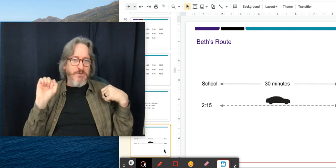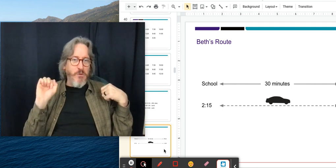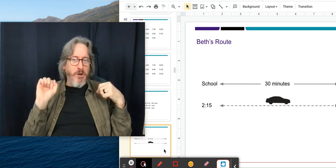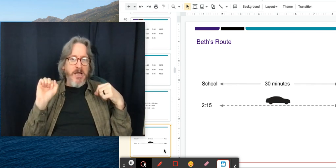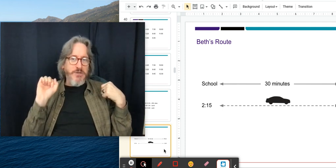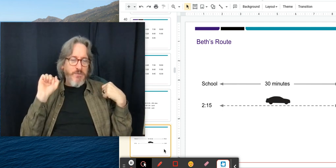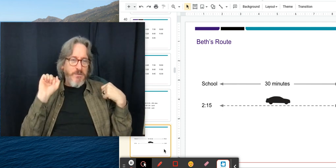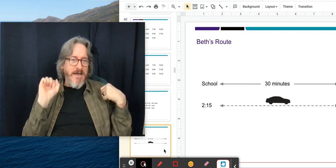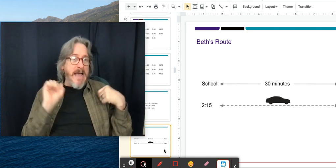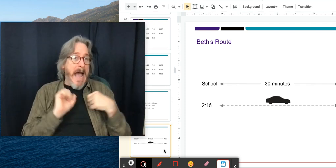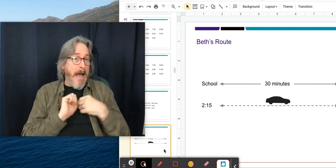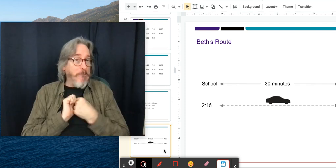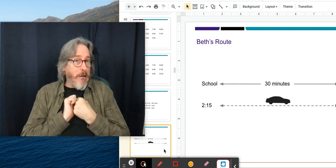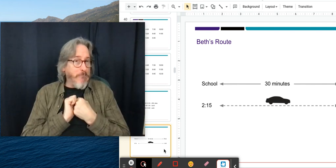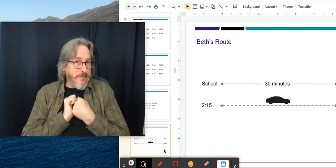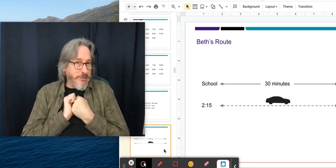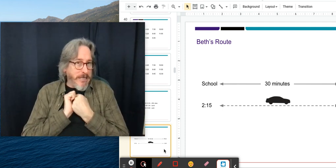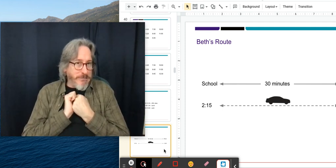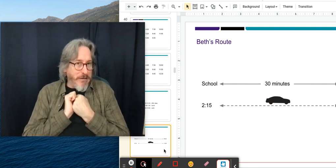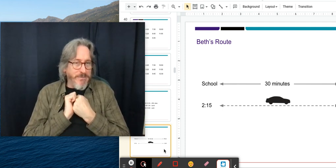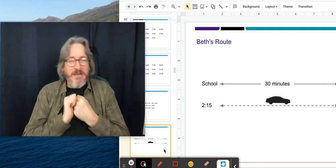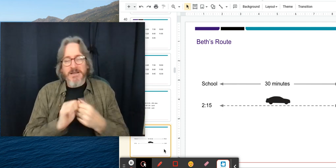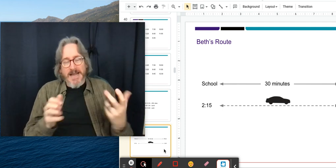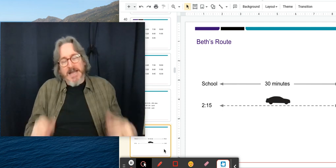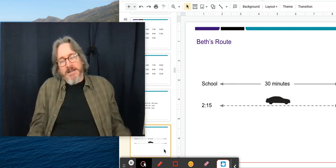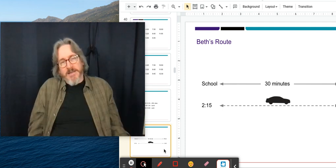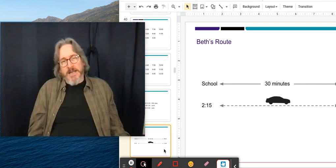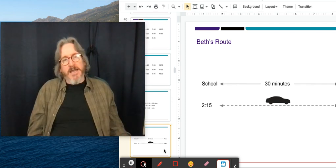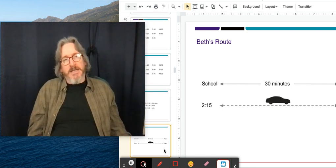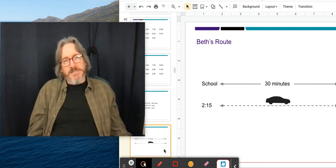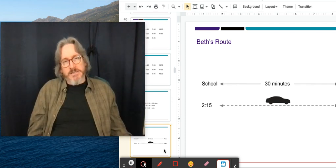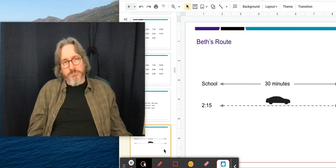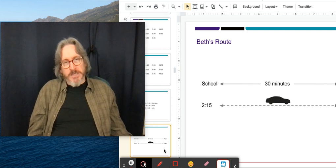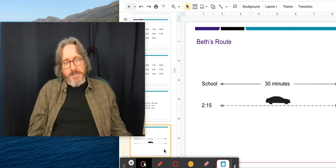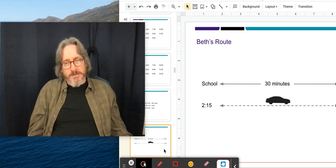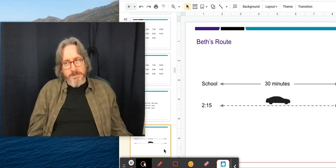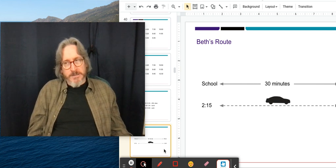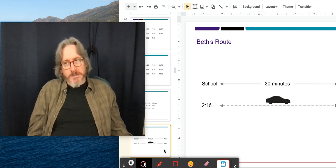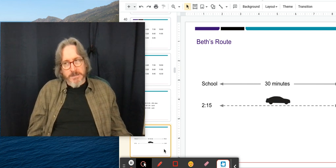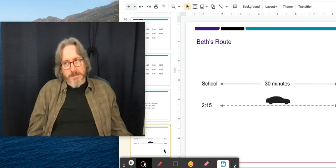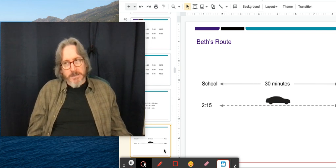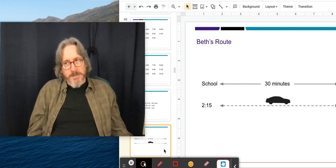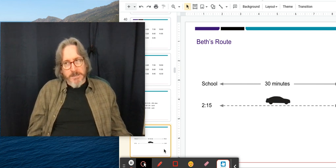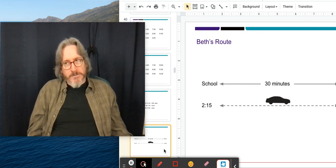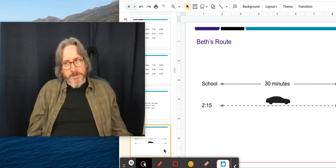arrives at 2:45, how long was the train trip? That kind of thing. And it's really